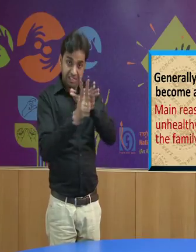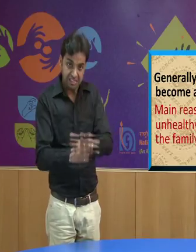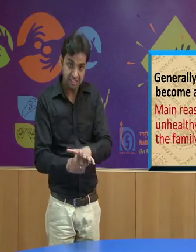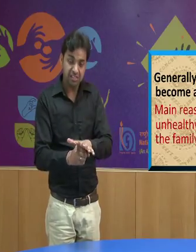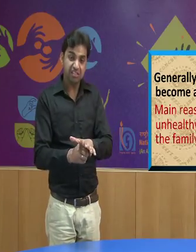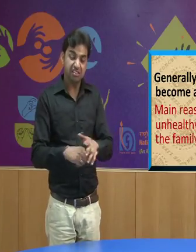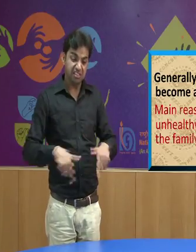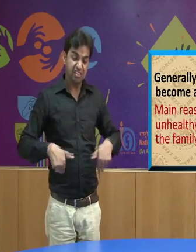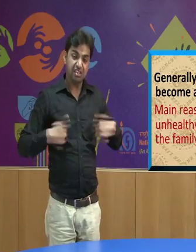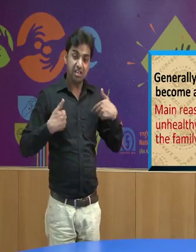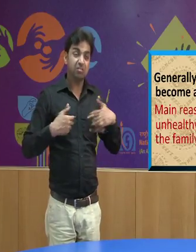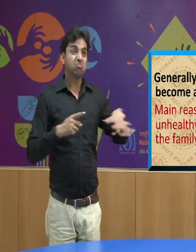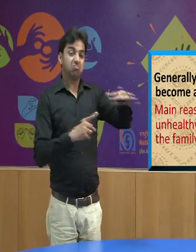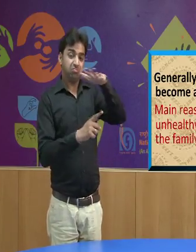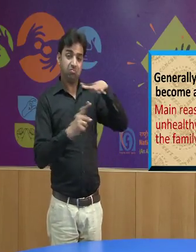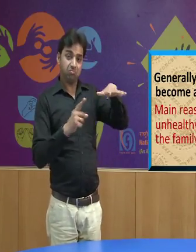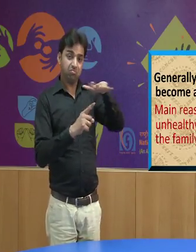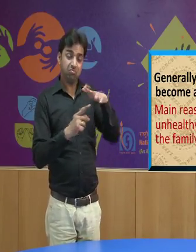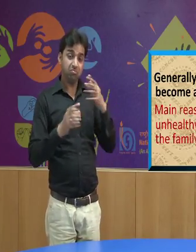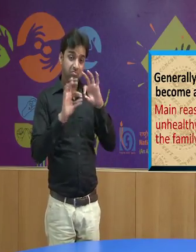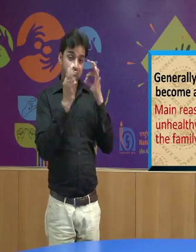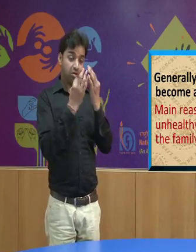unhealthy environment in the family,